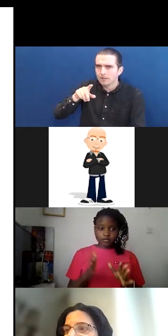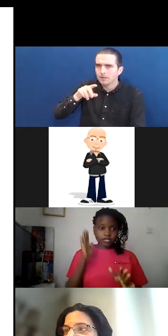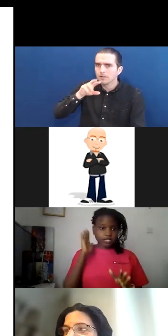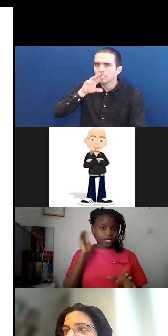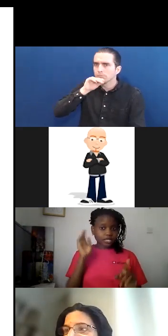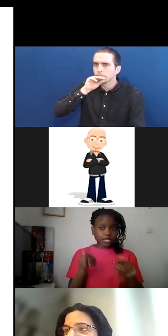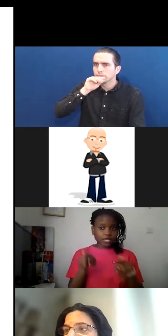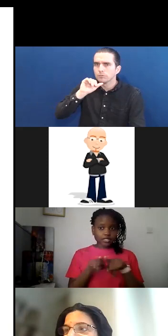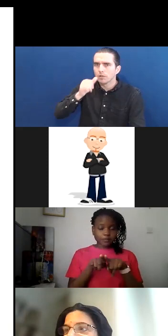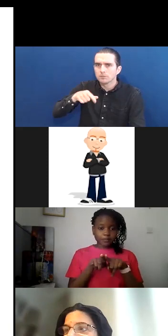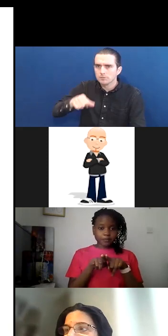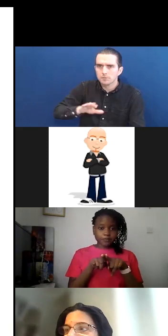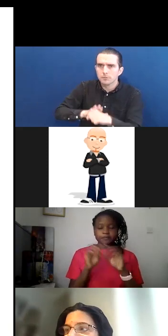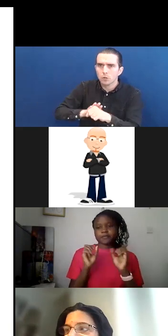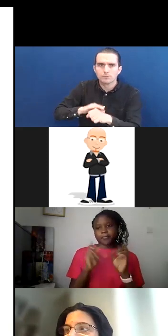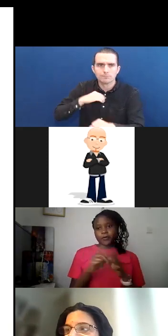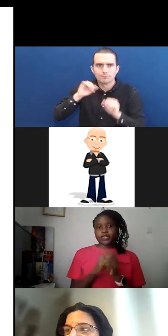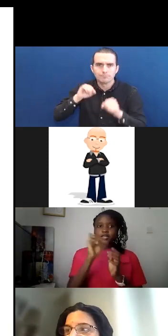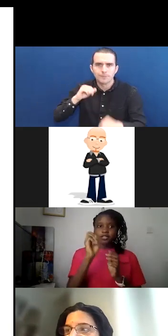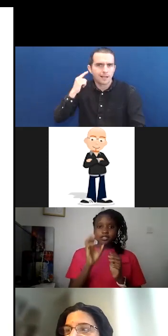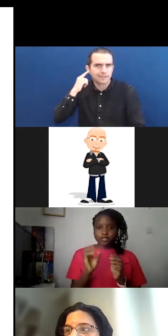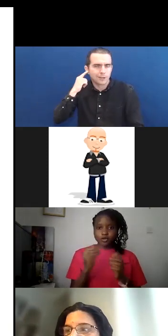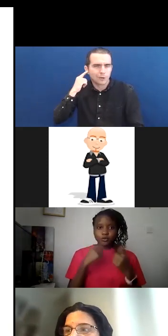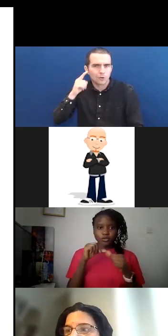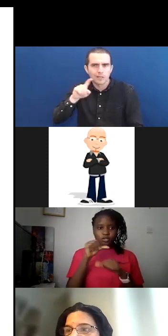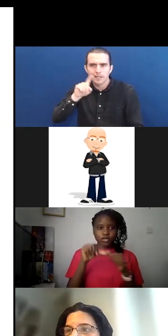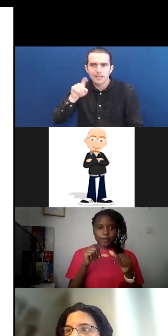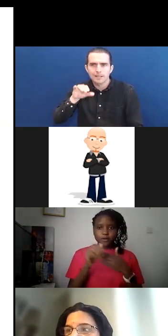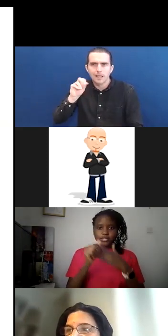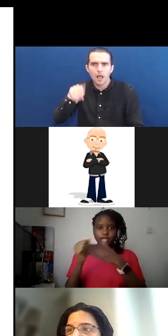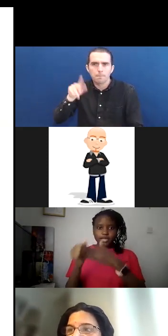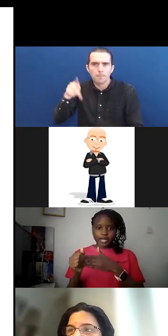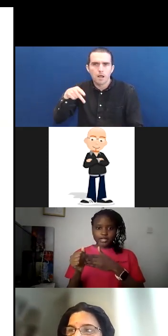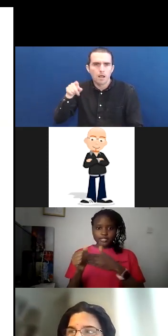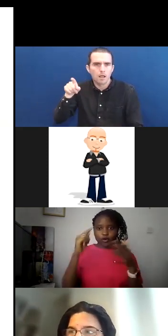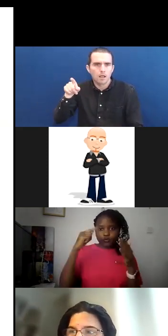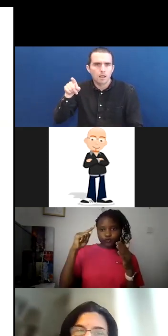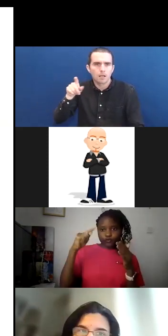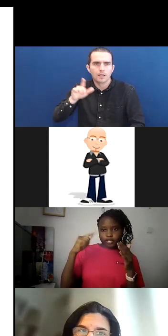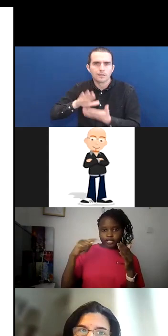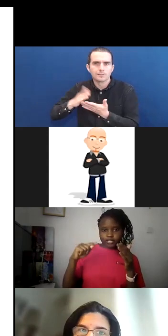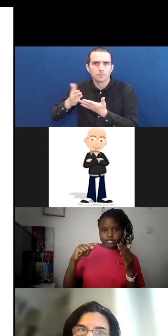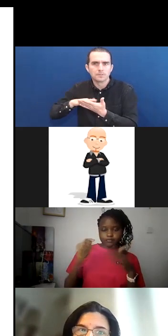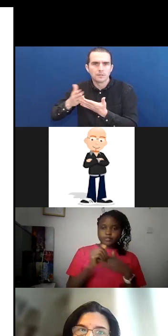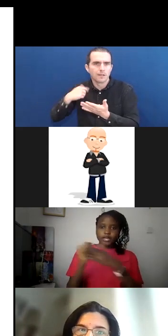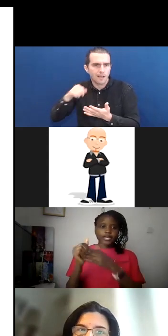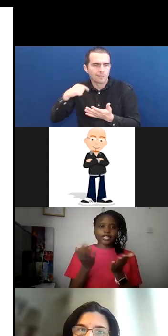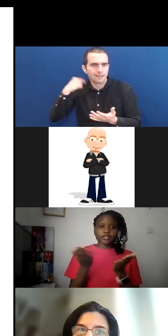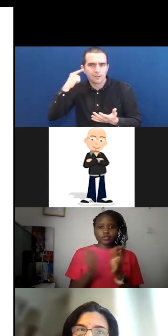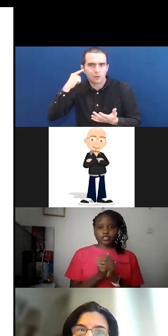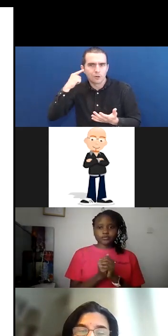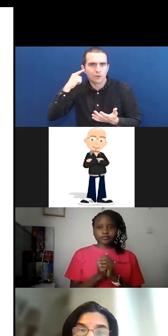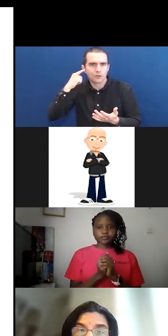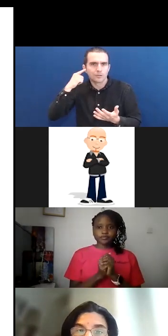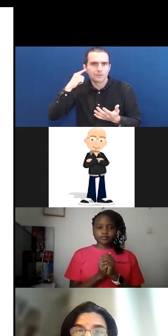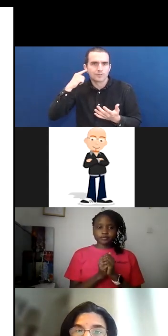you. Okay, so I'll be talking about the guidelines and the checklist. So what are these guidelines? The guidelines were actually developed